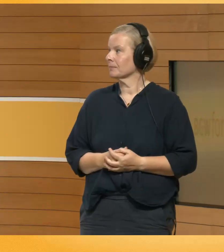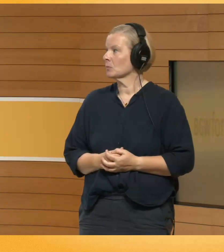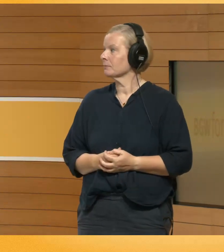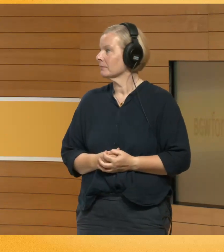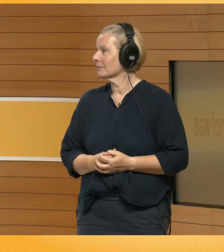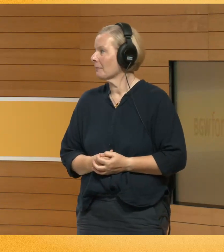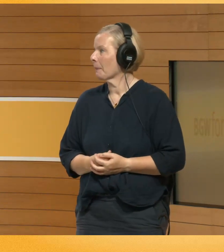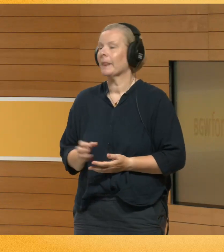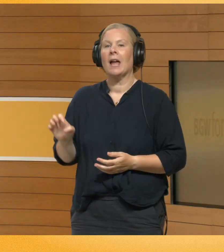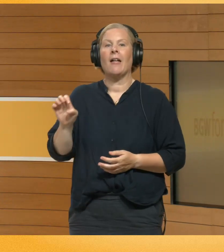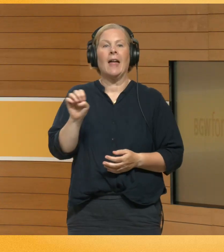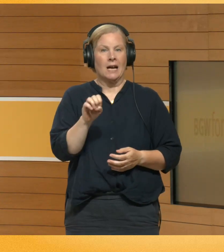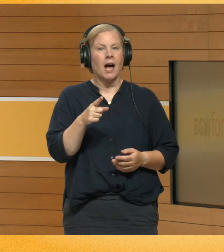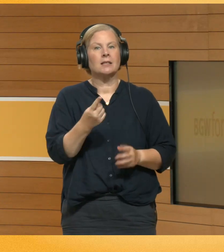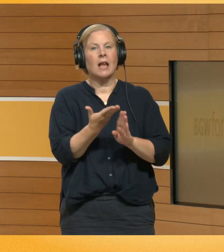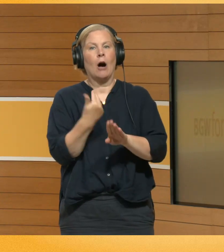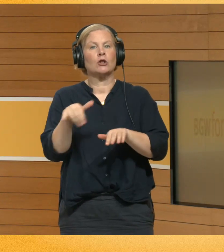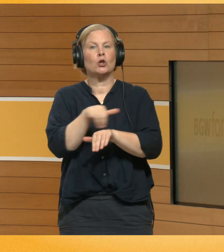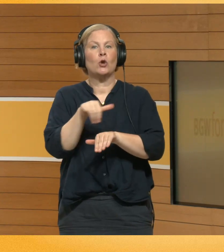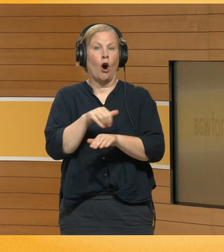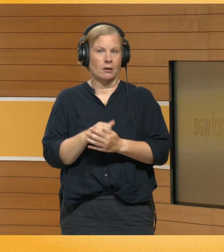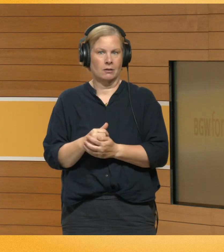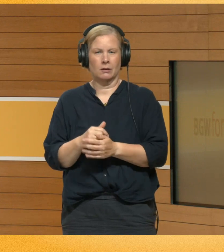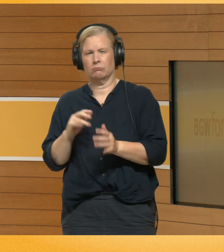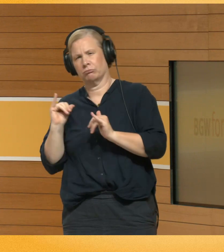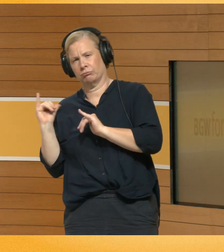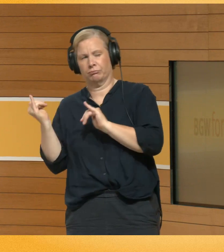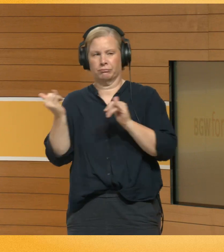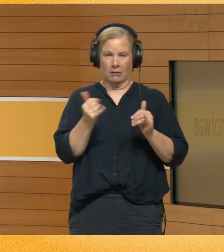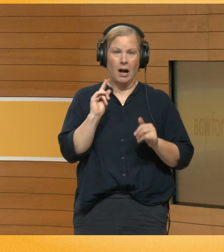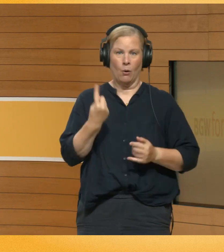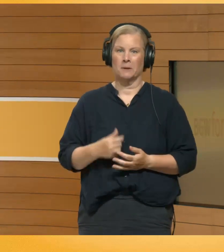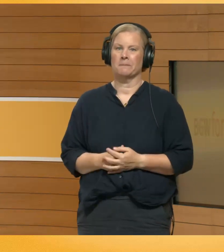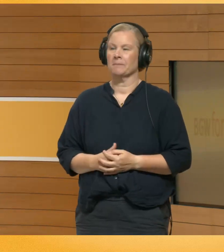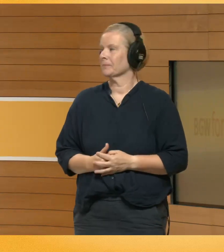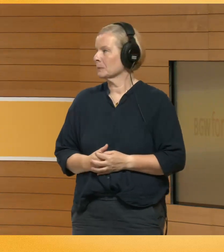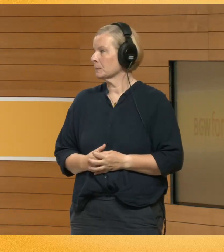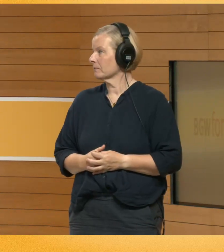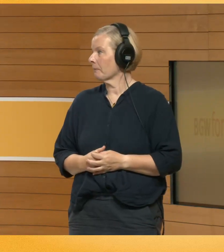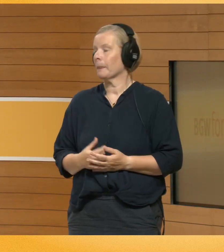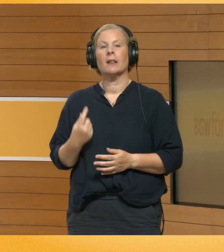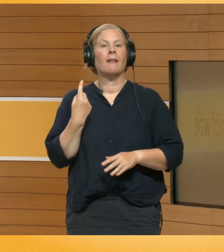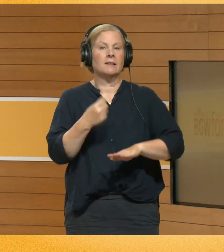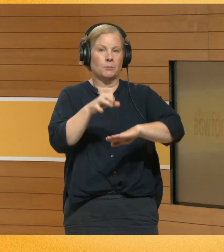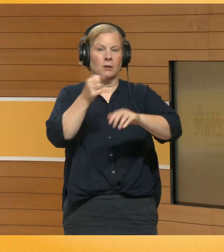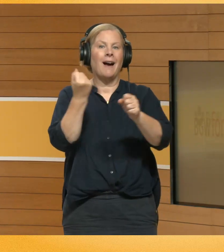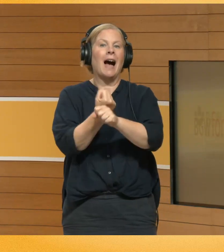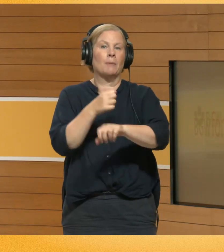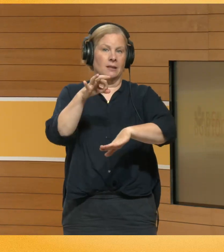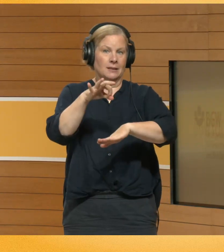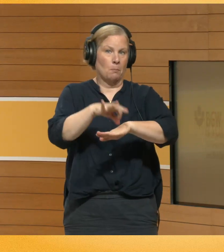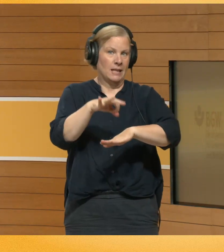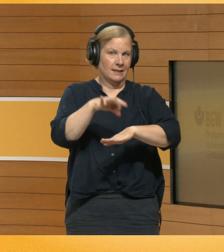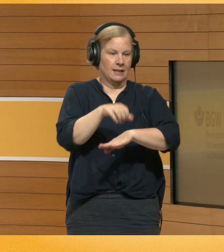and he is a physician trained in occupational medicine in Venezuela originally, his home